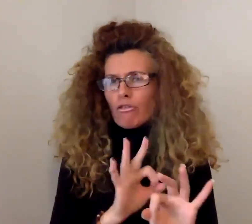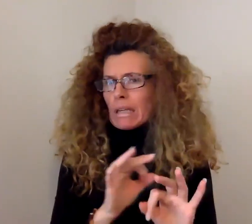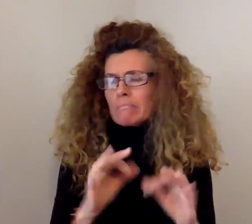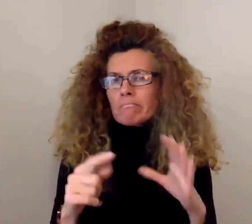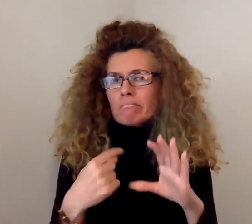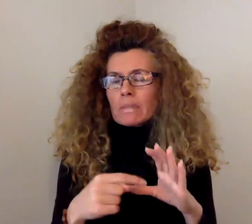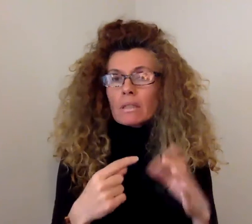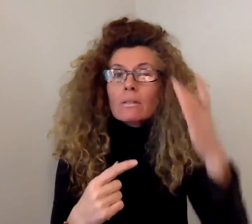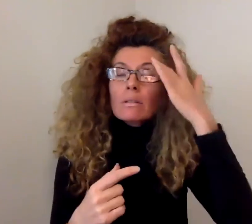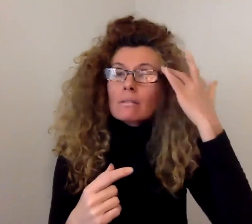Thank you.